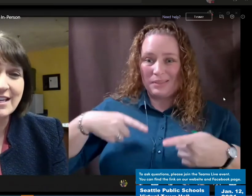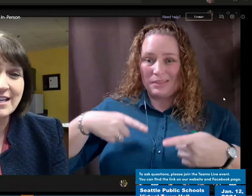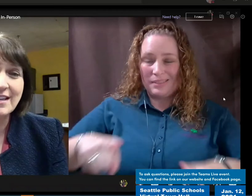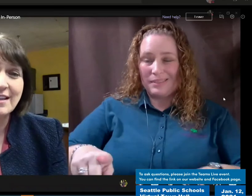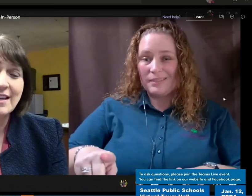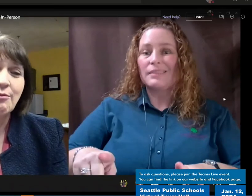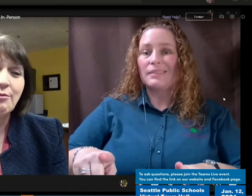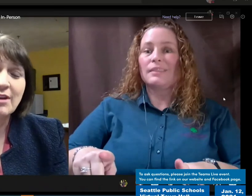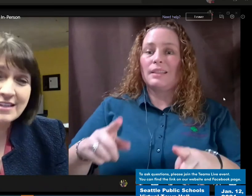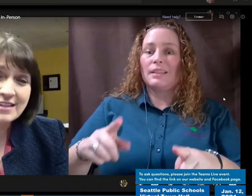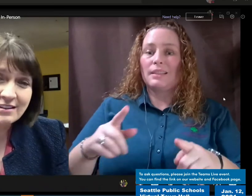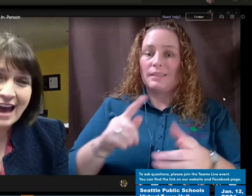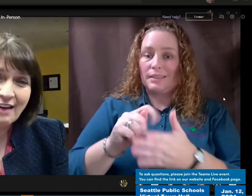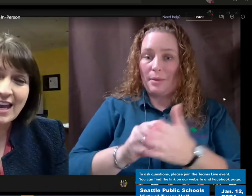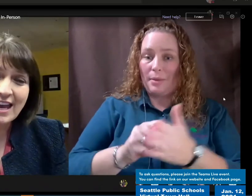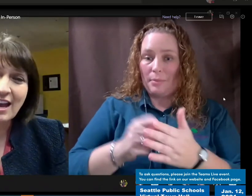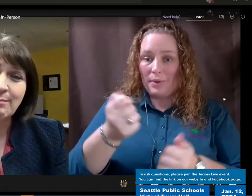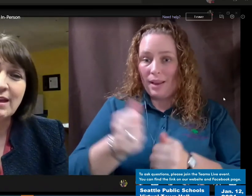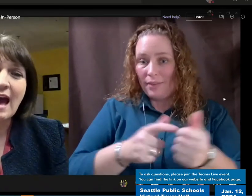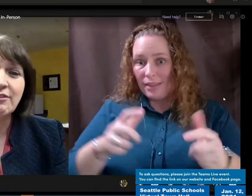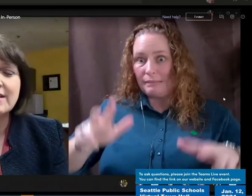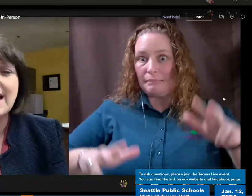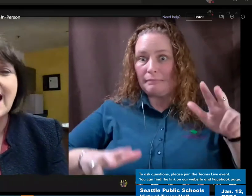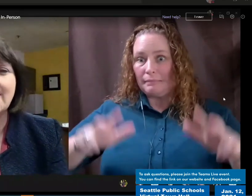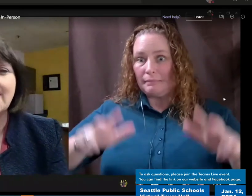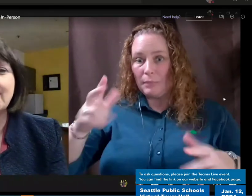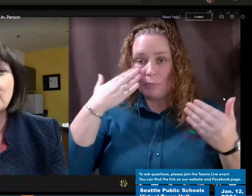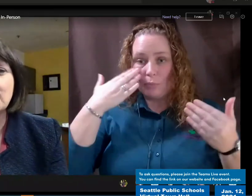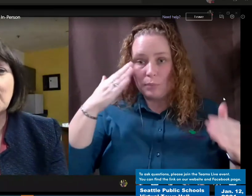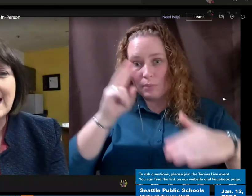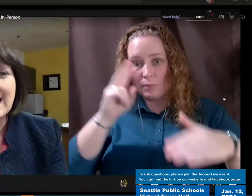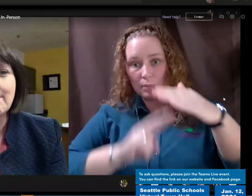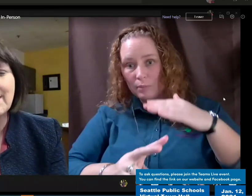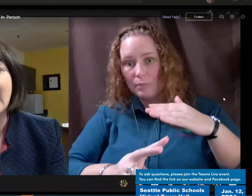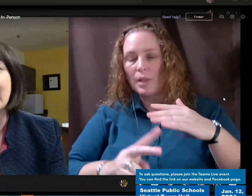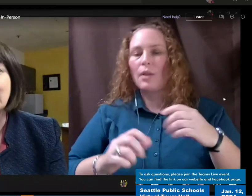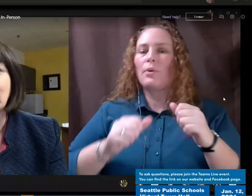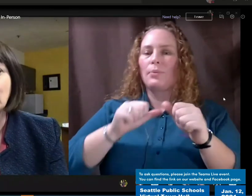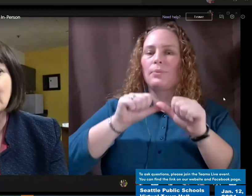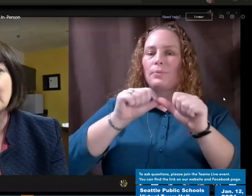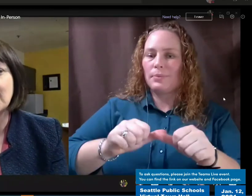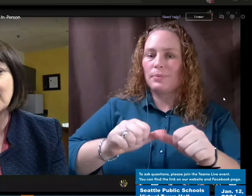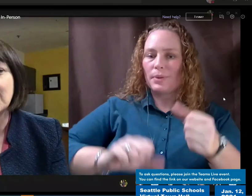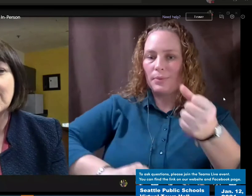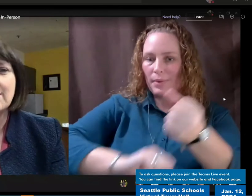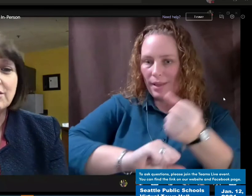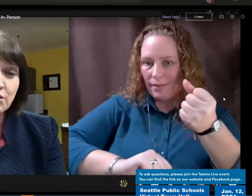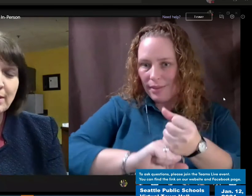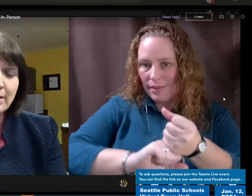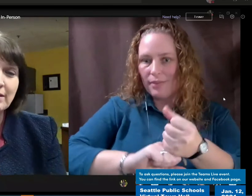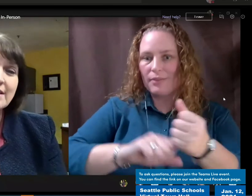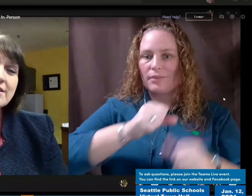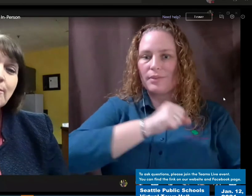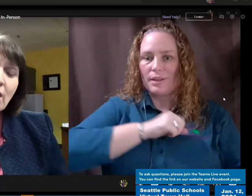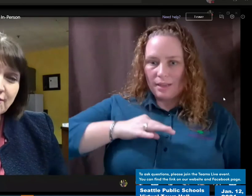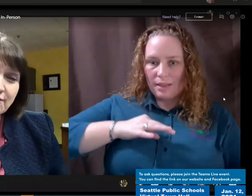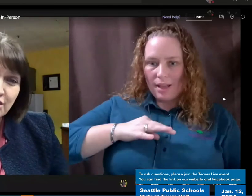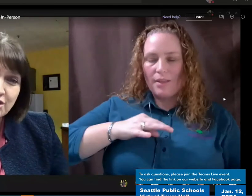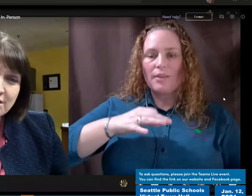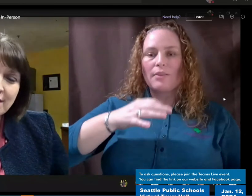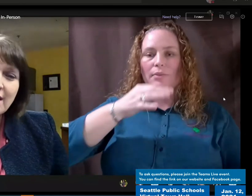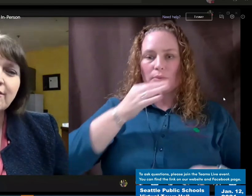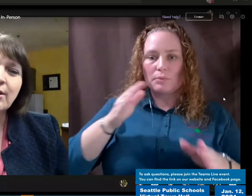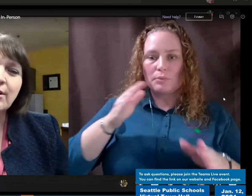advocacy, and we'll continue to advocate on behalf of our staff as we begin planning for a return to school buildings on March